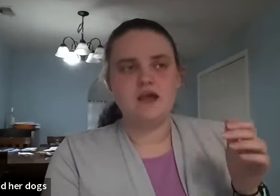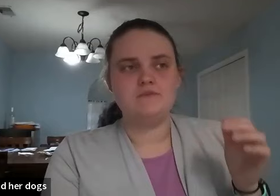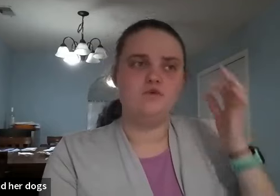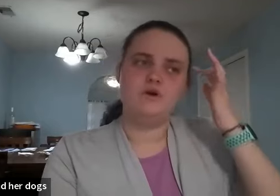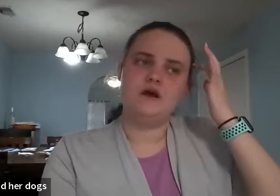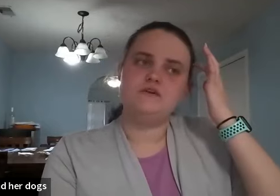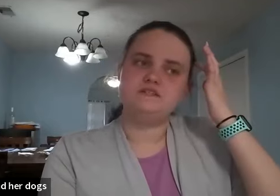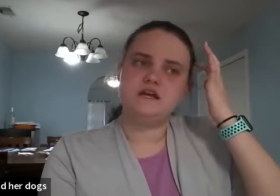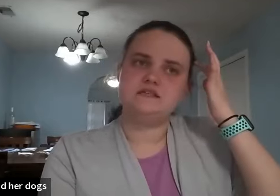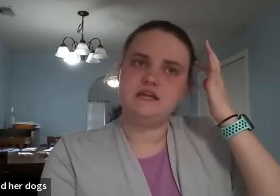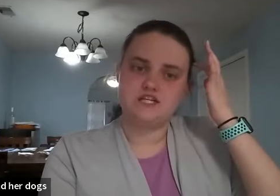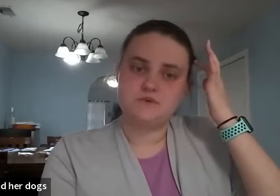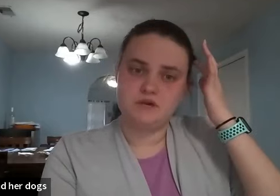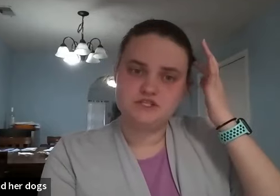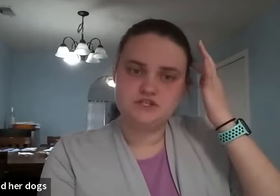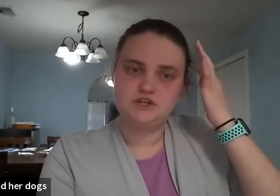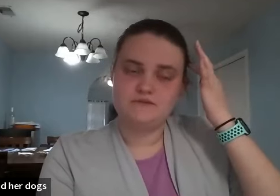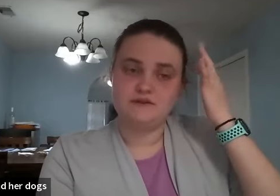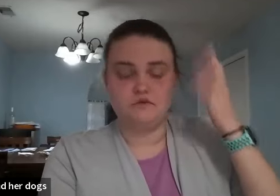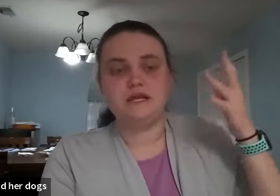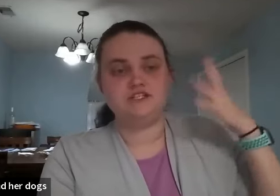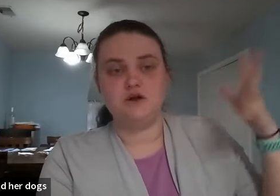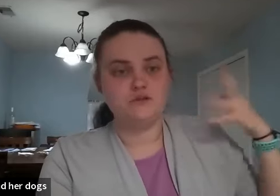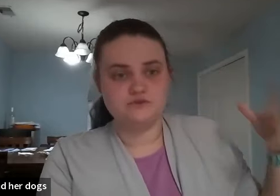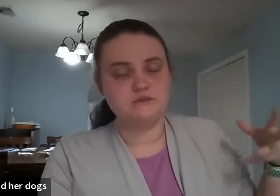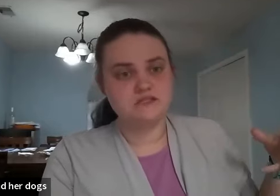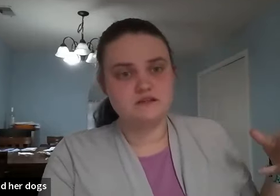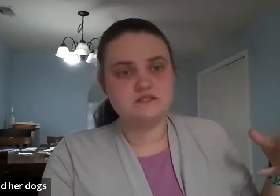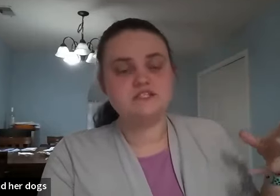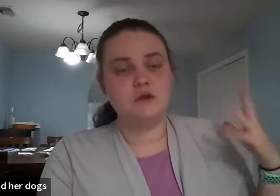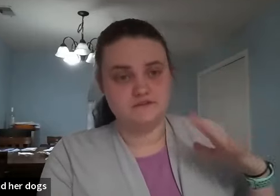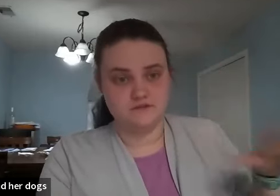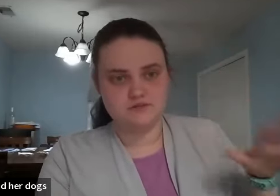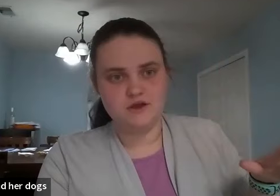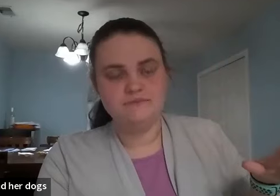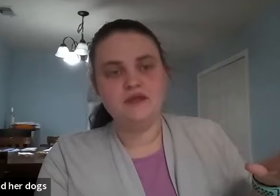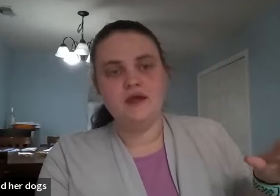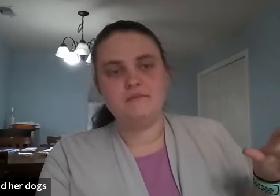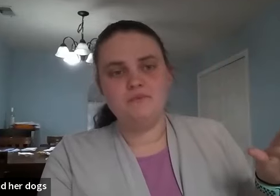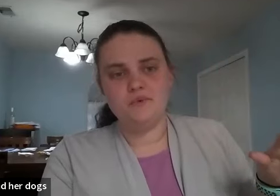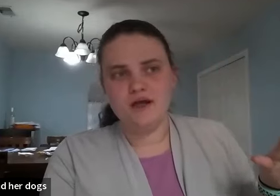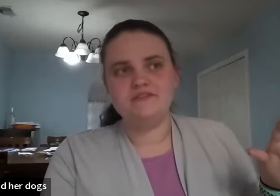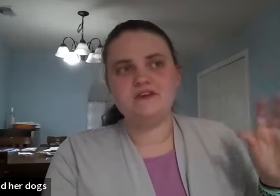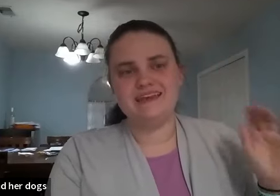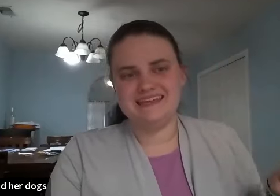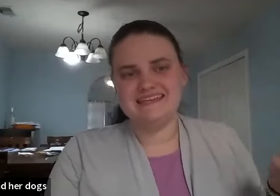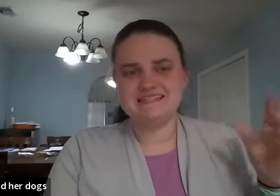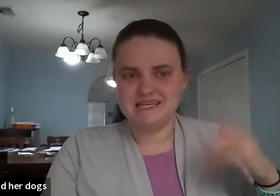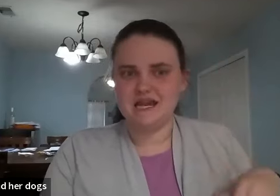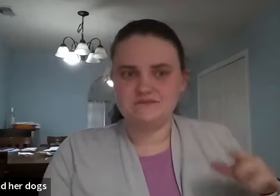time for other signs like ketchup and mustard, you have to, and ranch and all those dipping sauces, you have to fingerspell. But there is like kind of